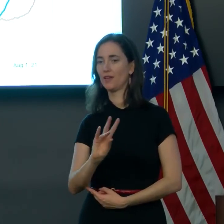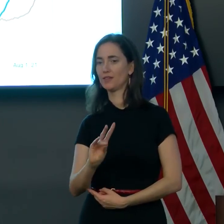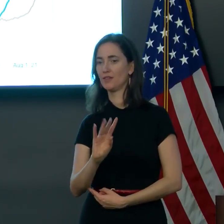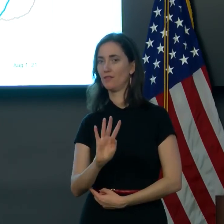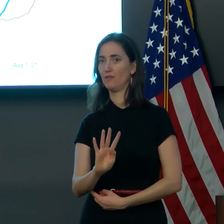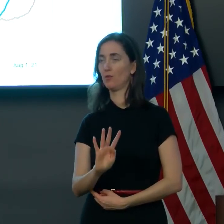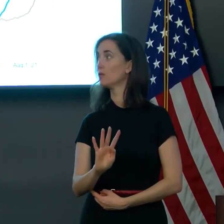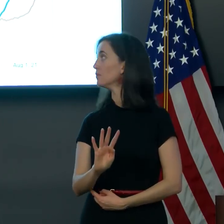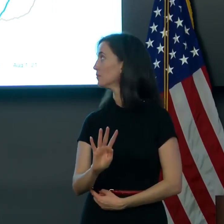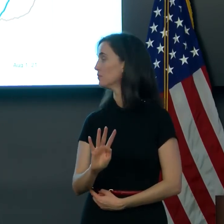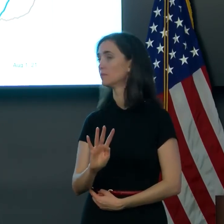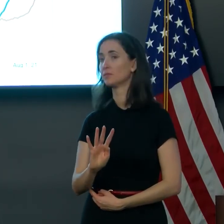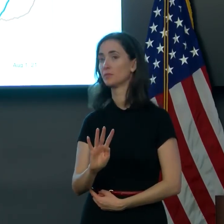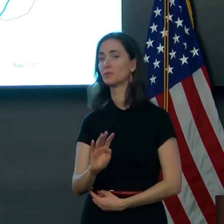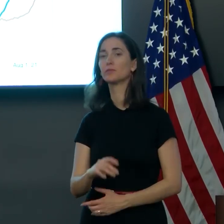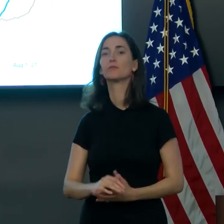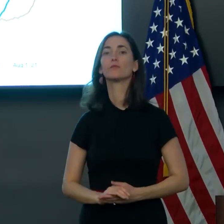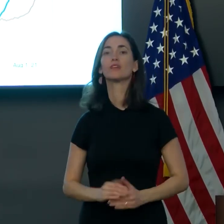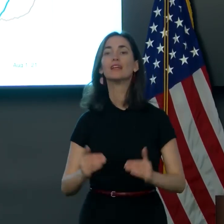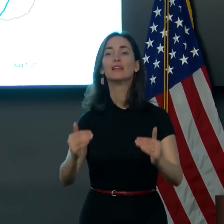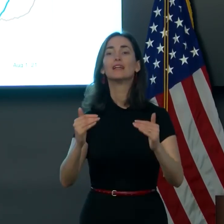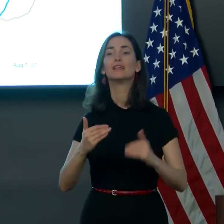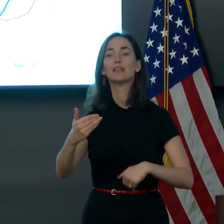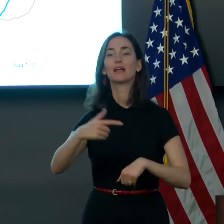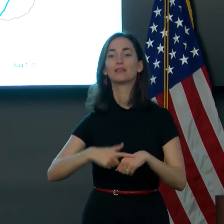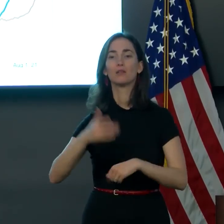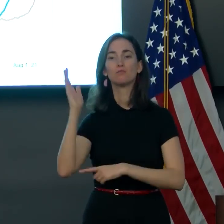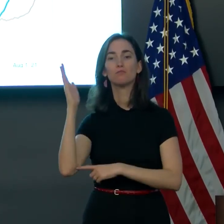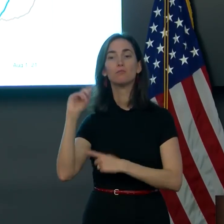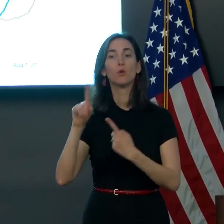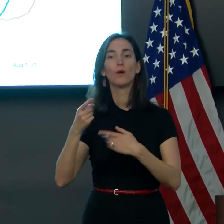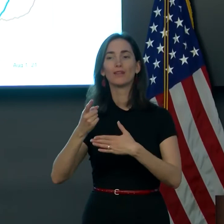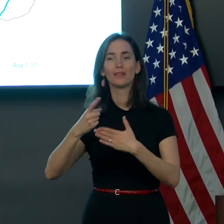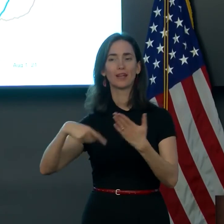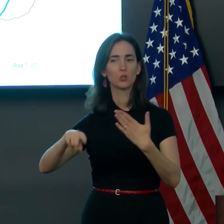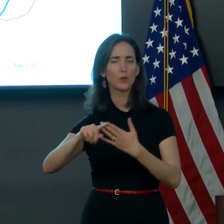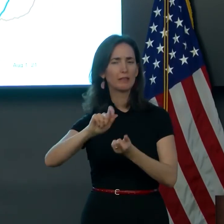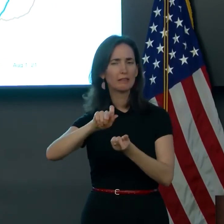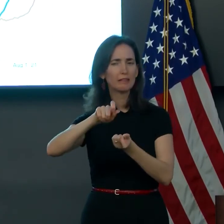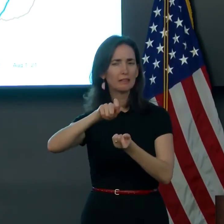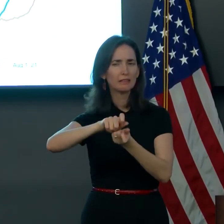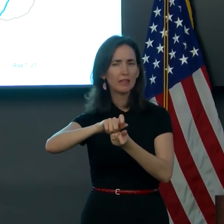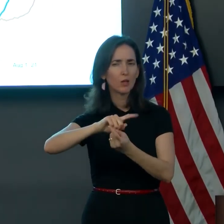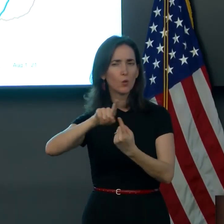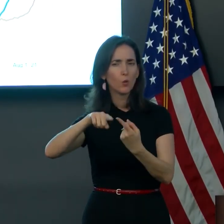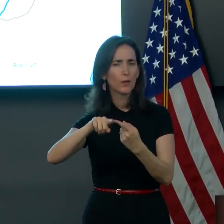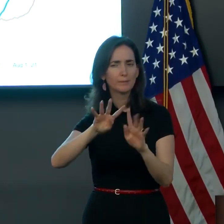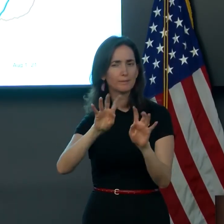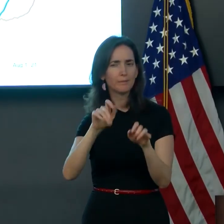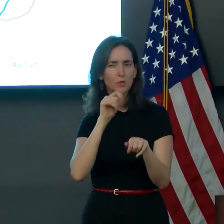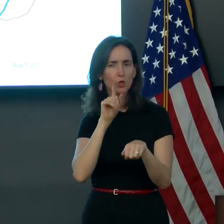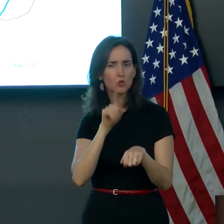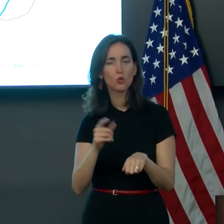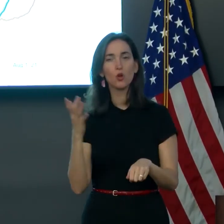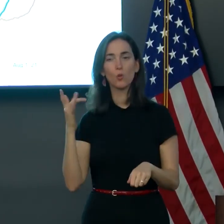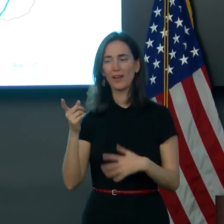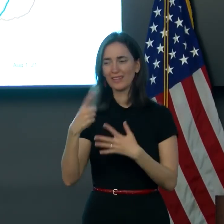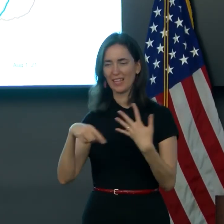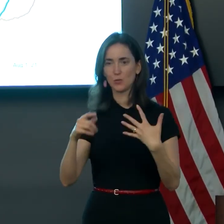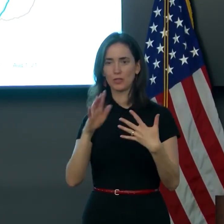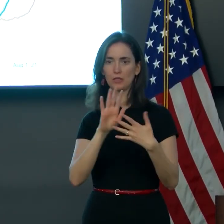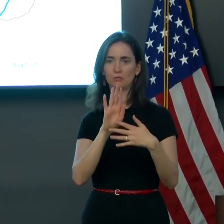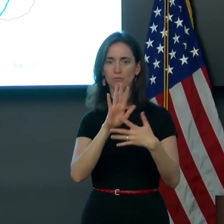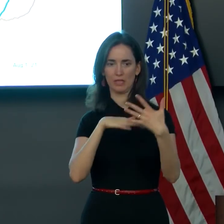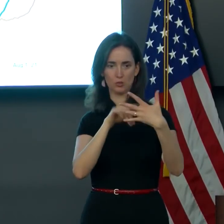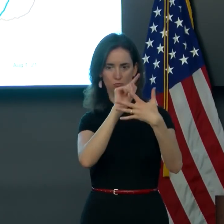855-453-0774. The next press conference will be next week. I'm not exactly sure yet when that's going to be. We've got a number of things going